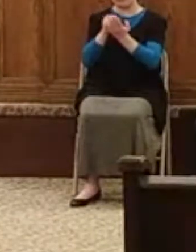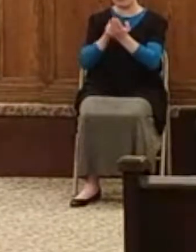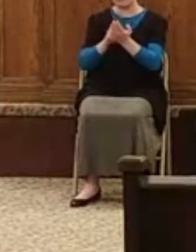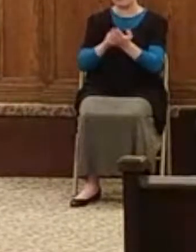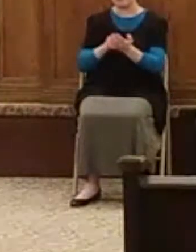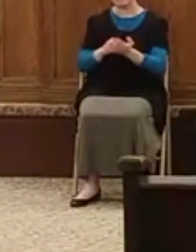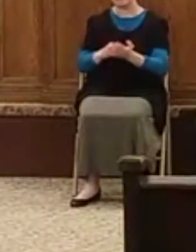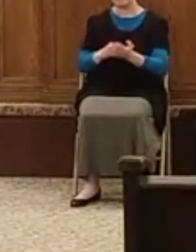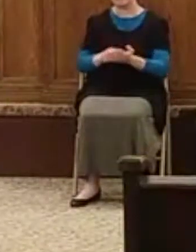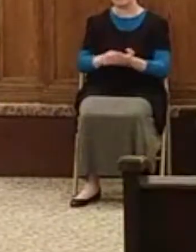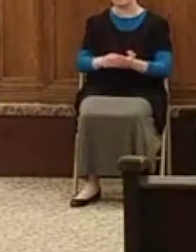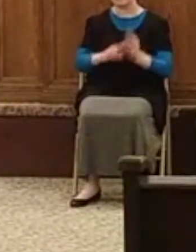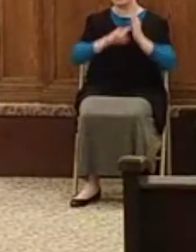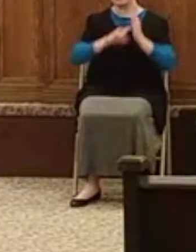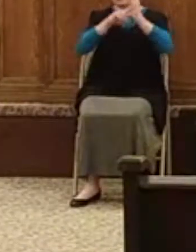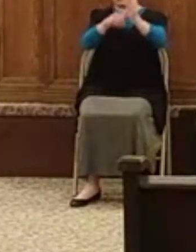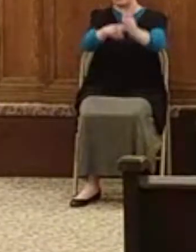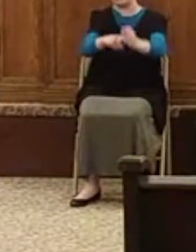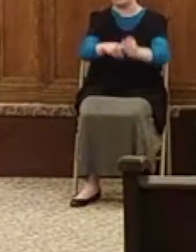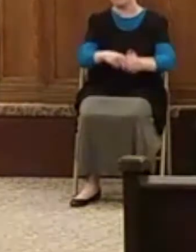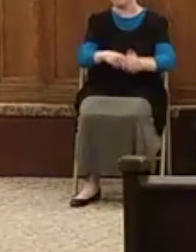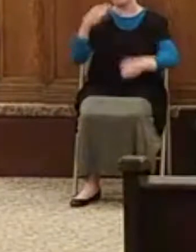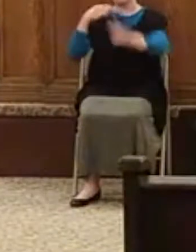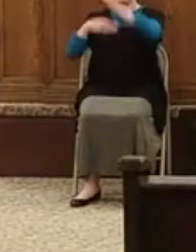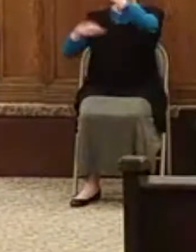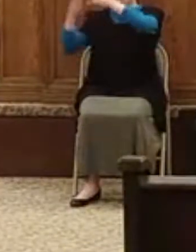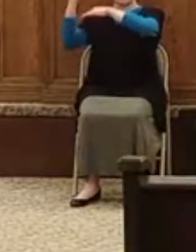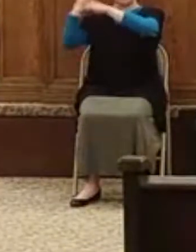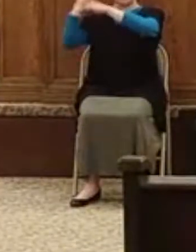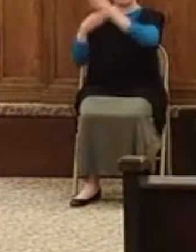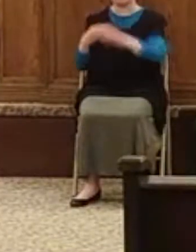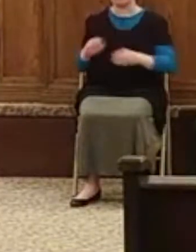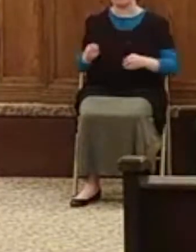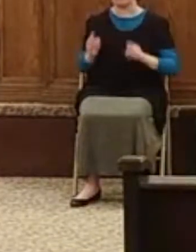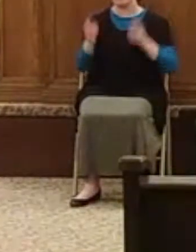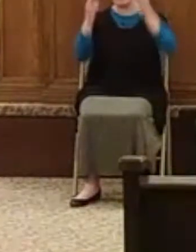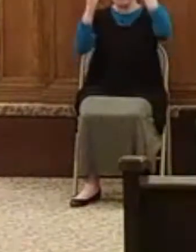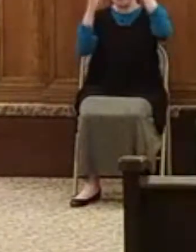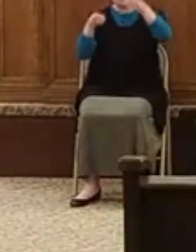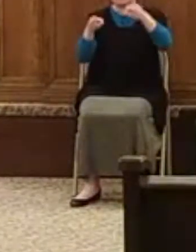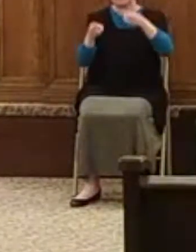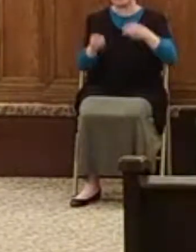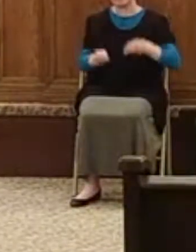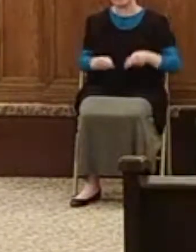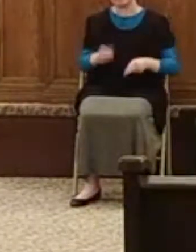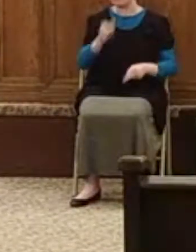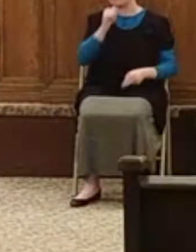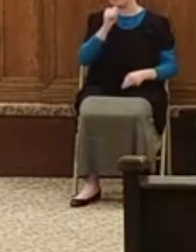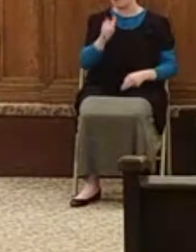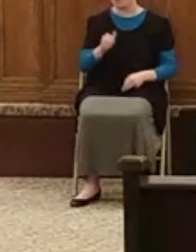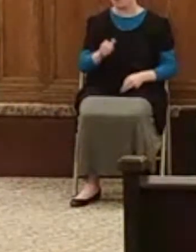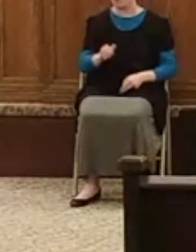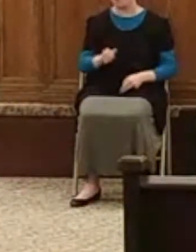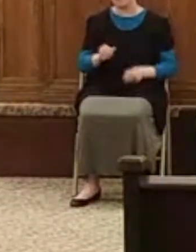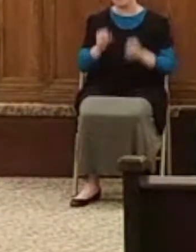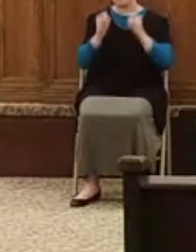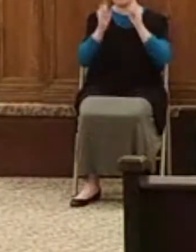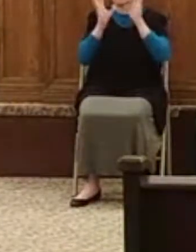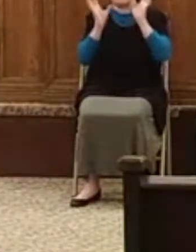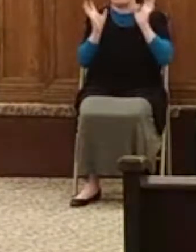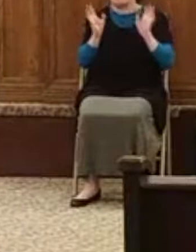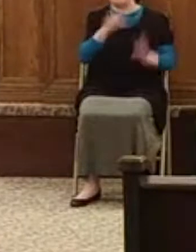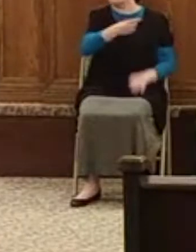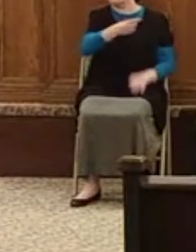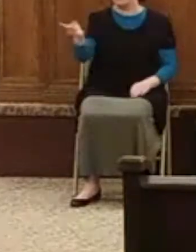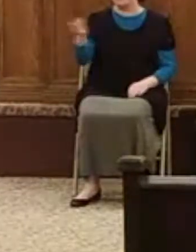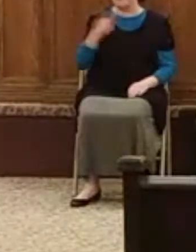scriptures exposed. Amen. That this generation, this is what would be going on. It should not be any surprise